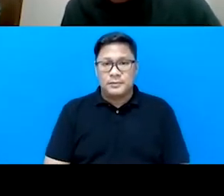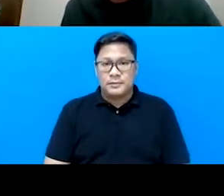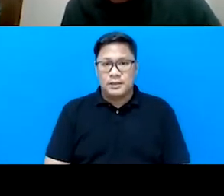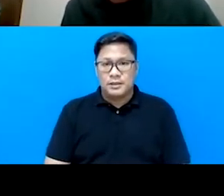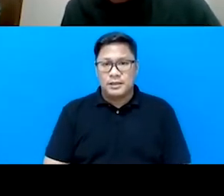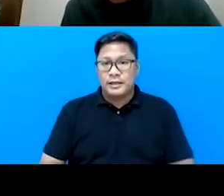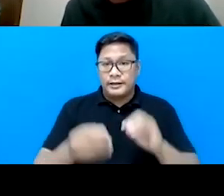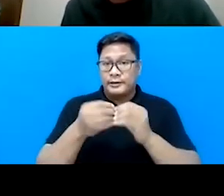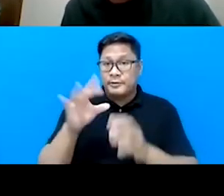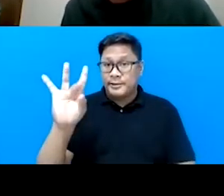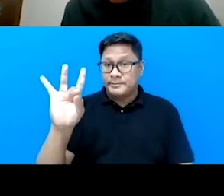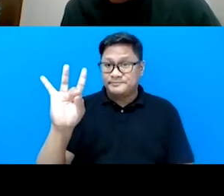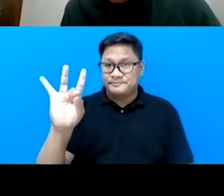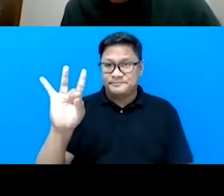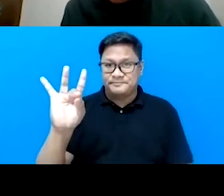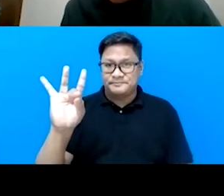number 8.